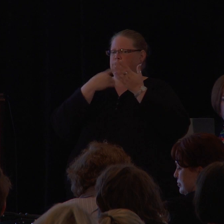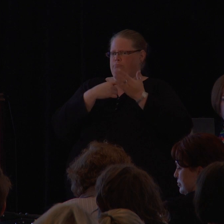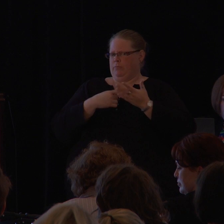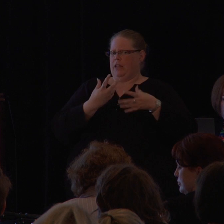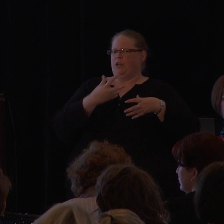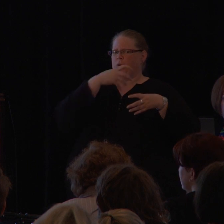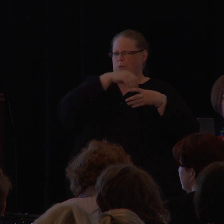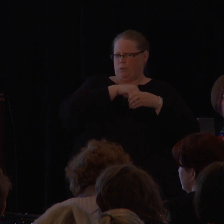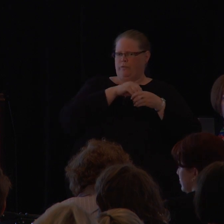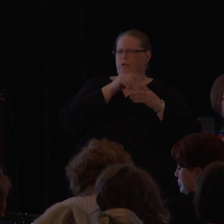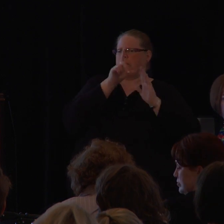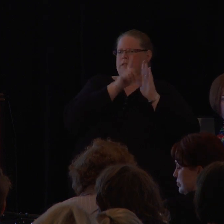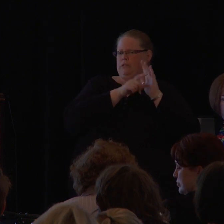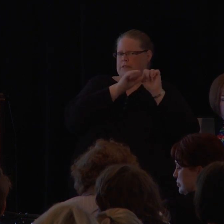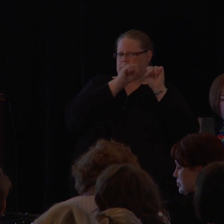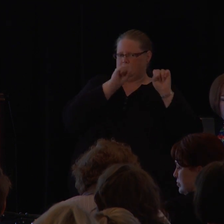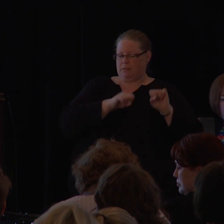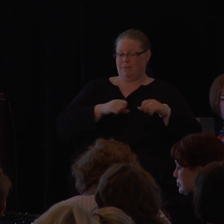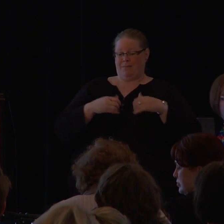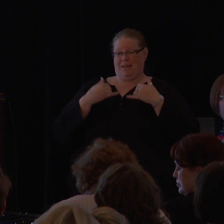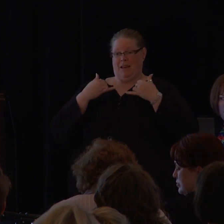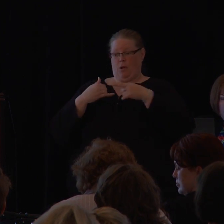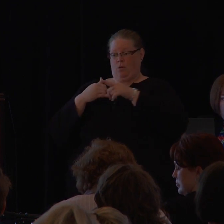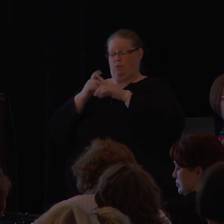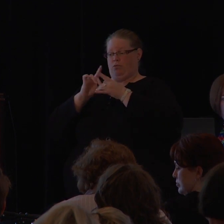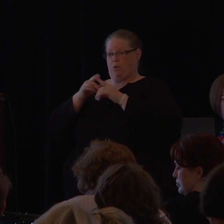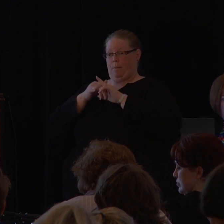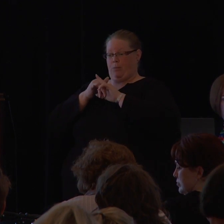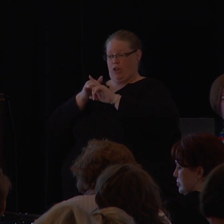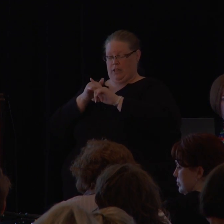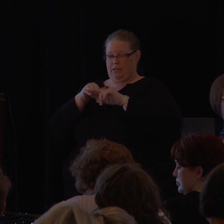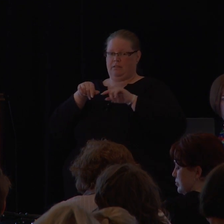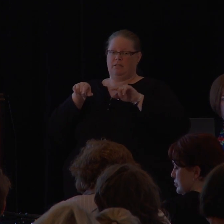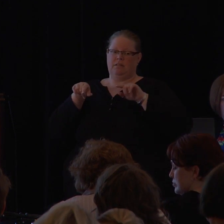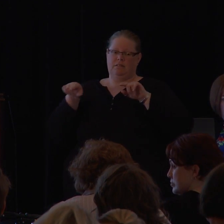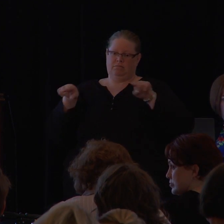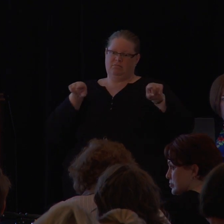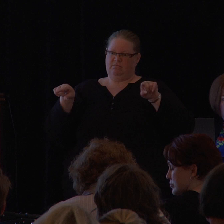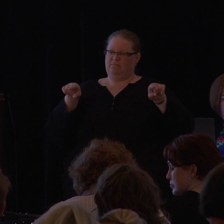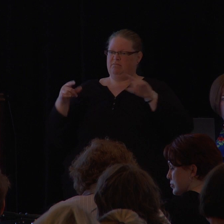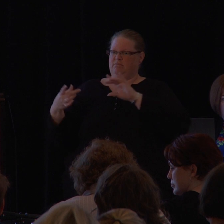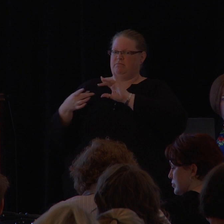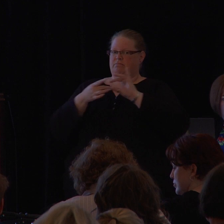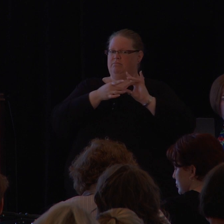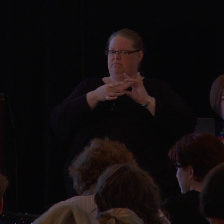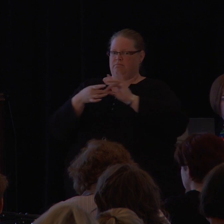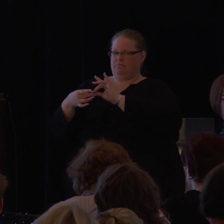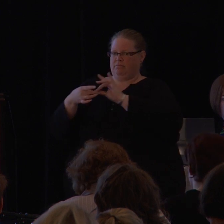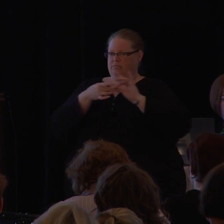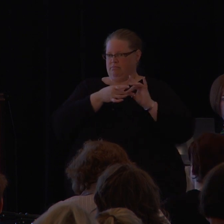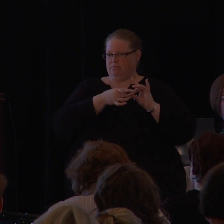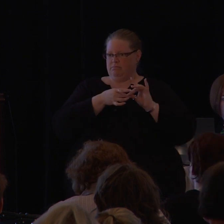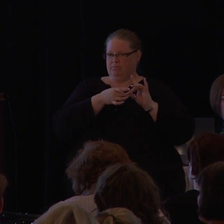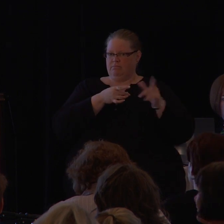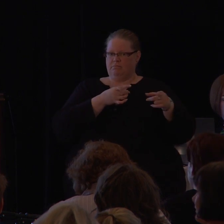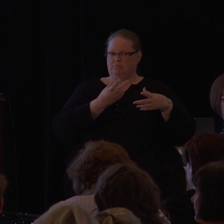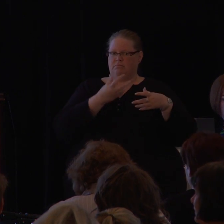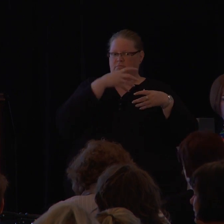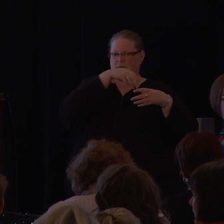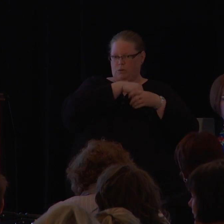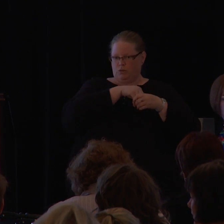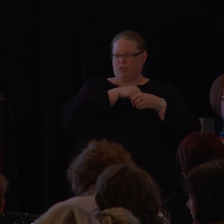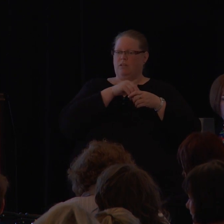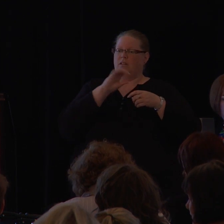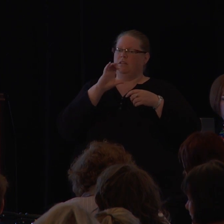there is now an important legal component to issues of inclusion. Both under, well, as they list here, Charter,